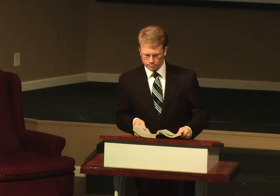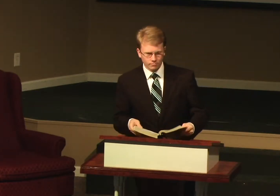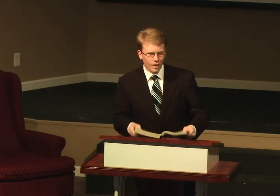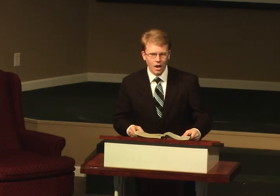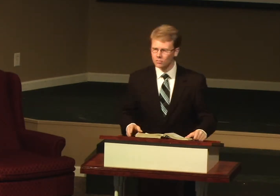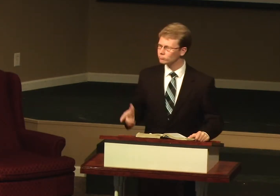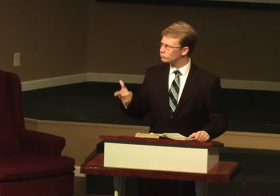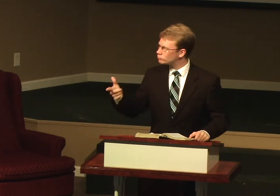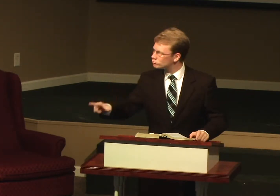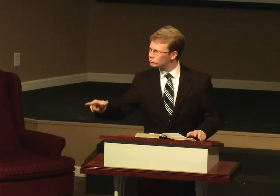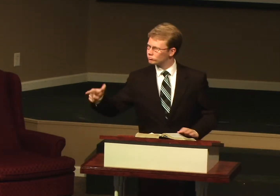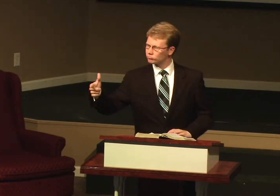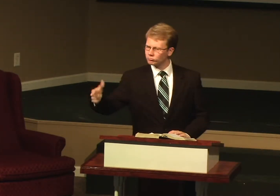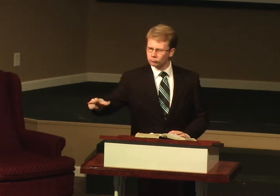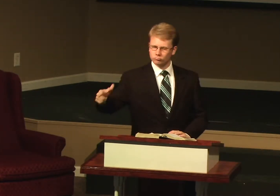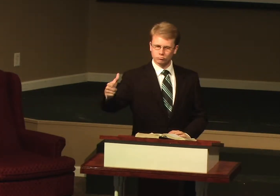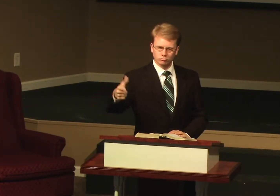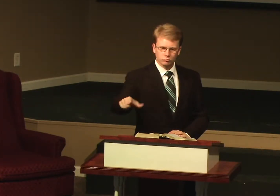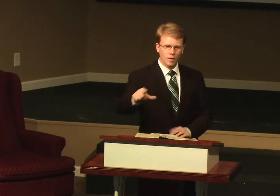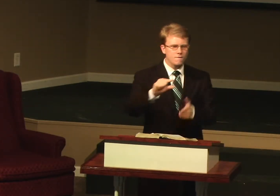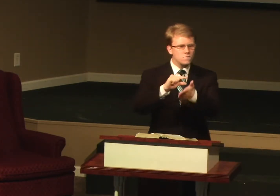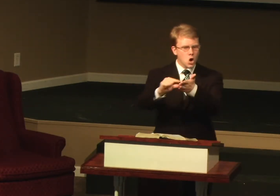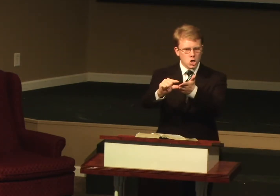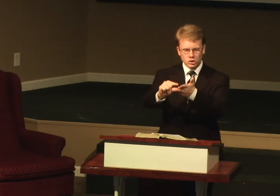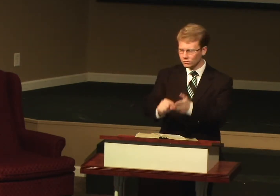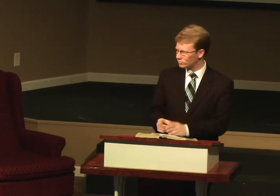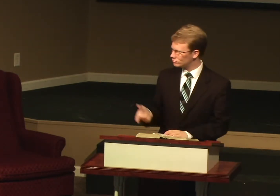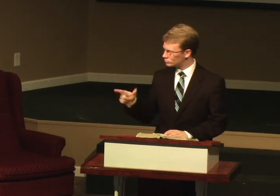that particular passage, and each one would go around